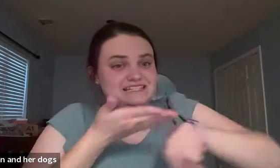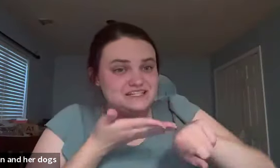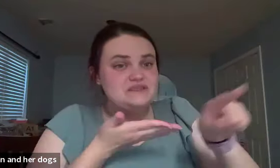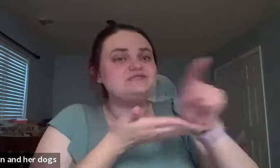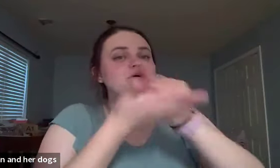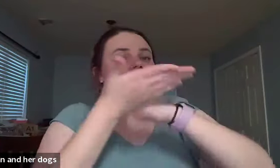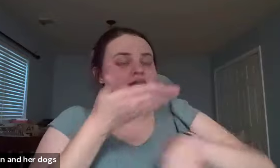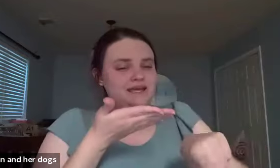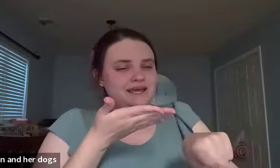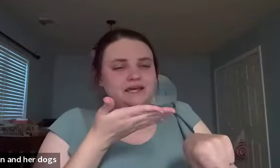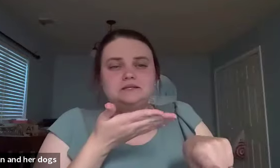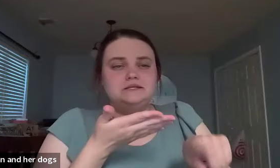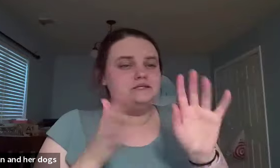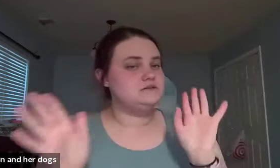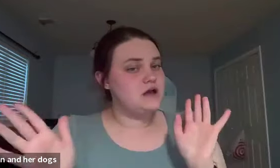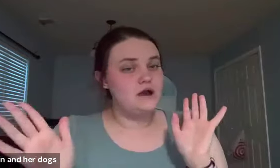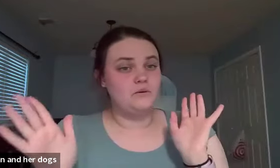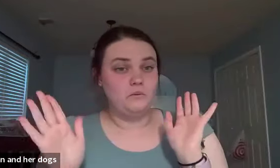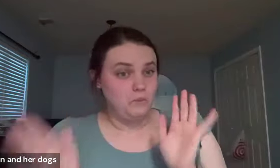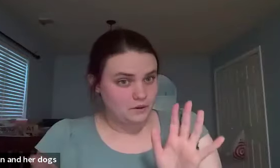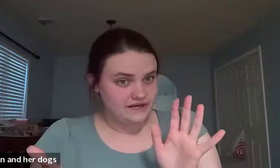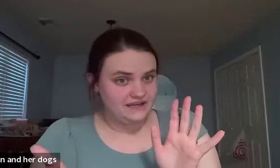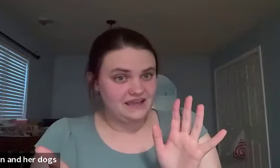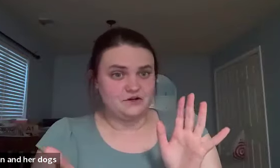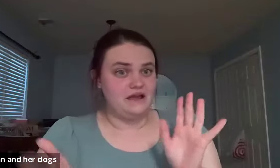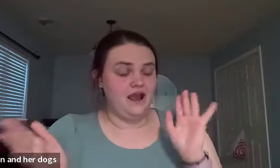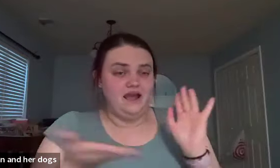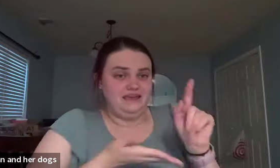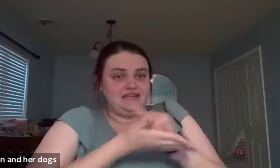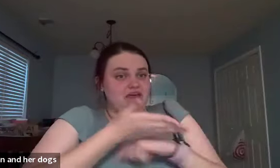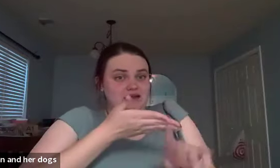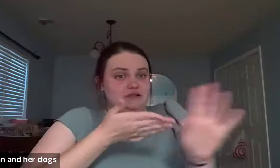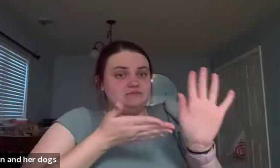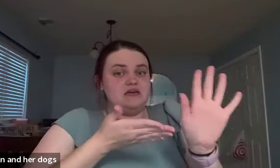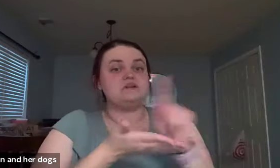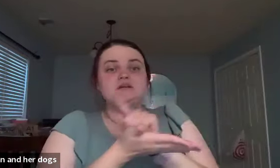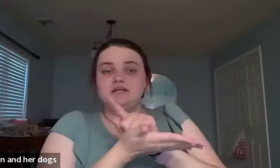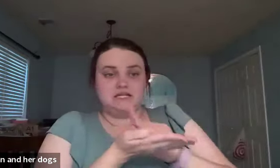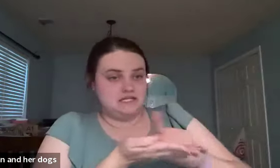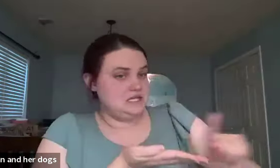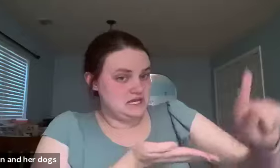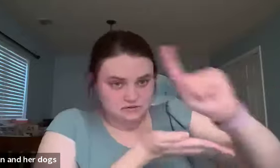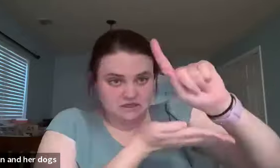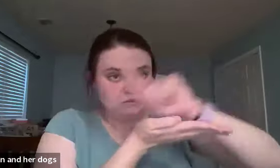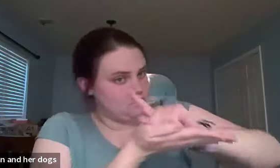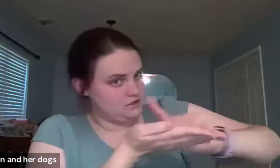tend to do this one. Do not worry if you're like, I can't get the hand placement of that one. Next week will work